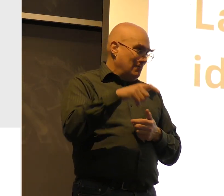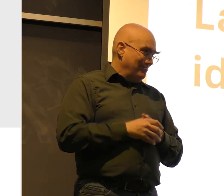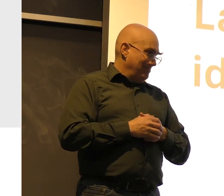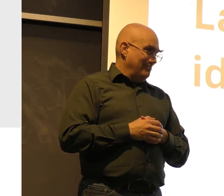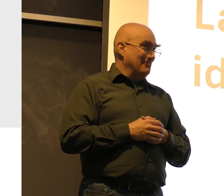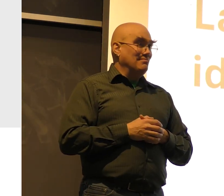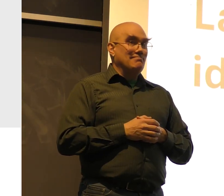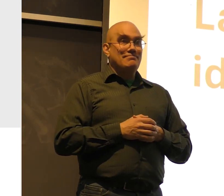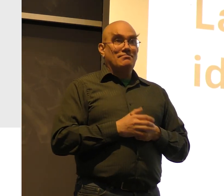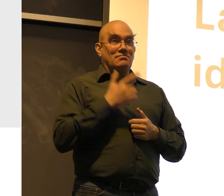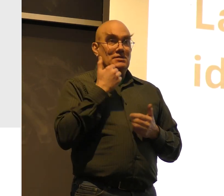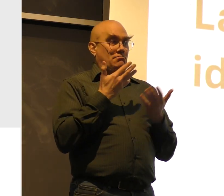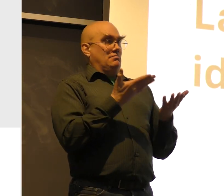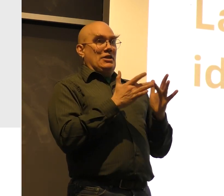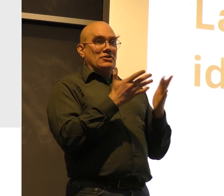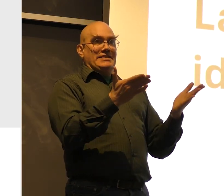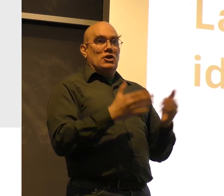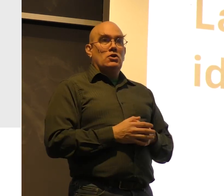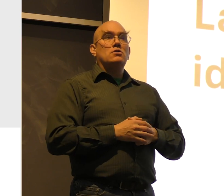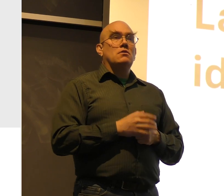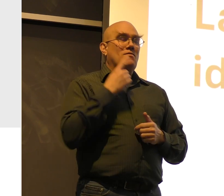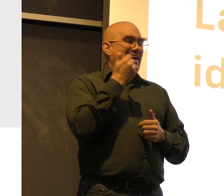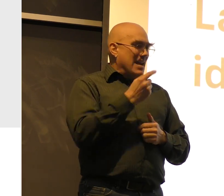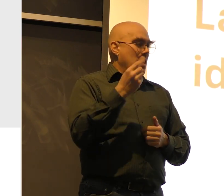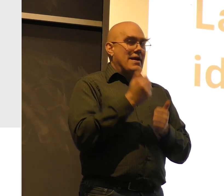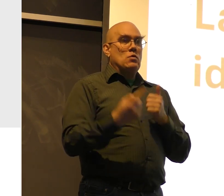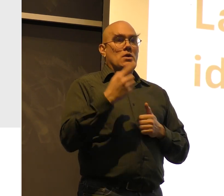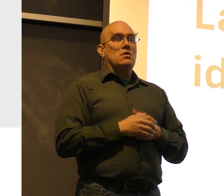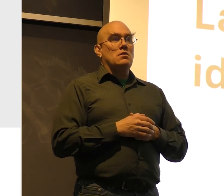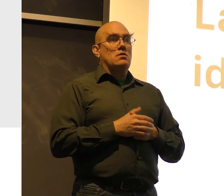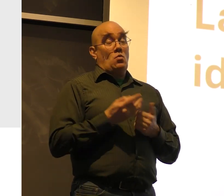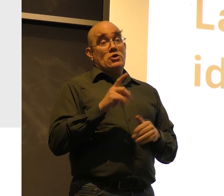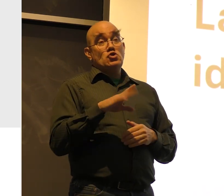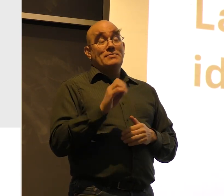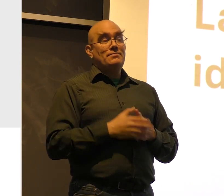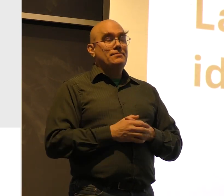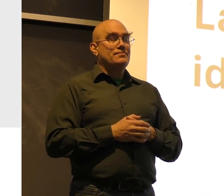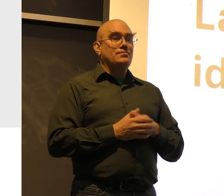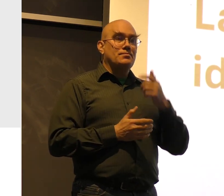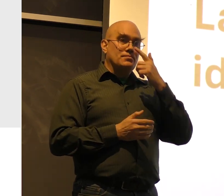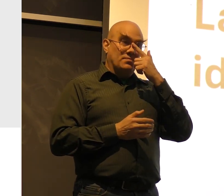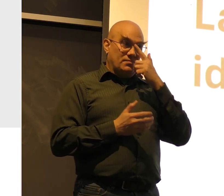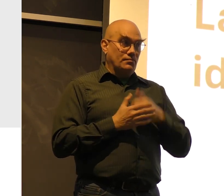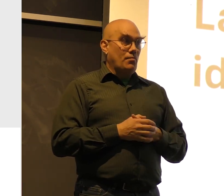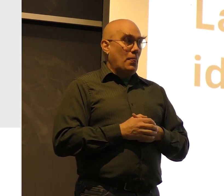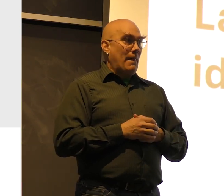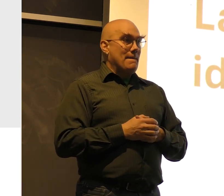but you don't have to. The internet is there for us, for anyone and everyone, and that's the way it should be.